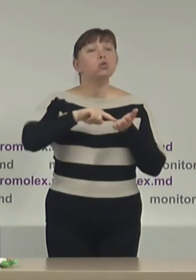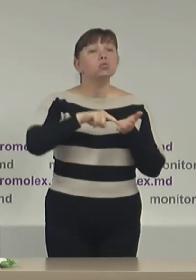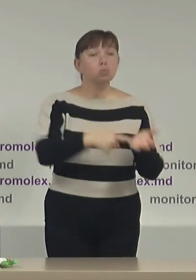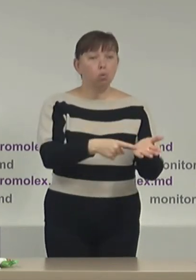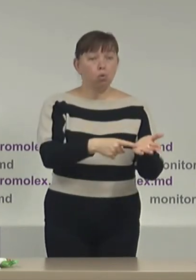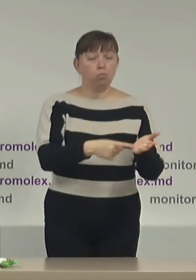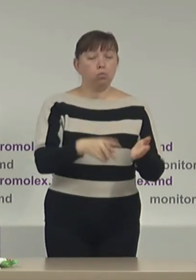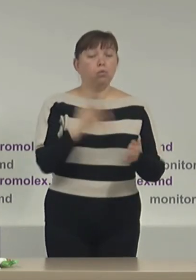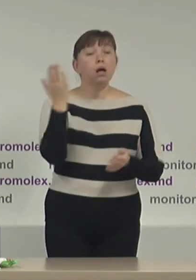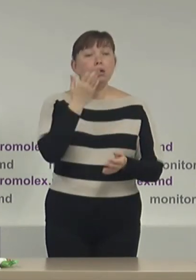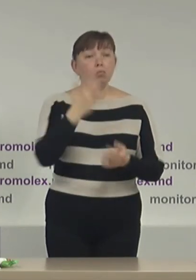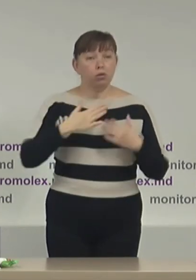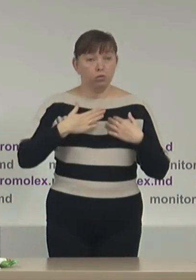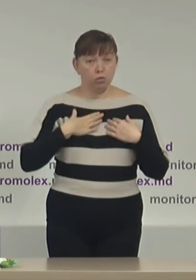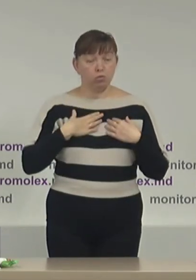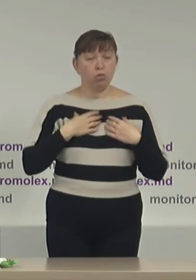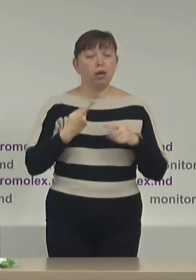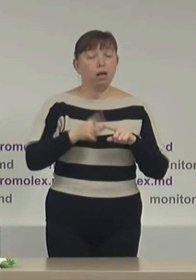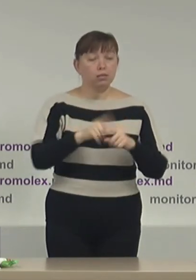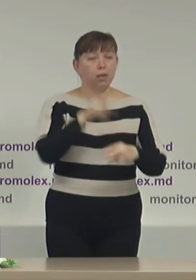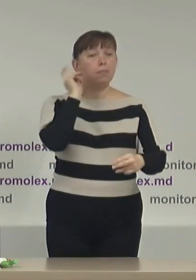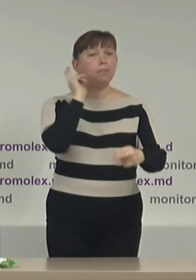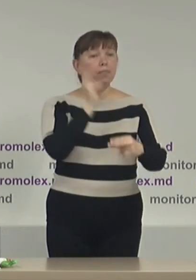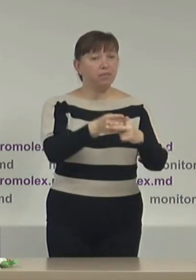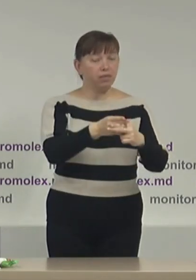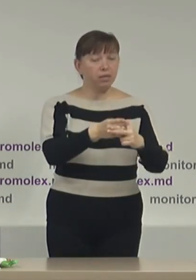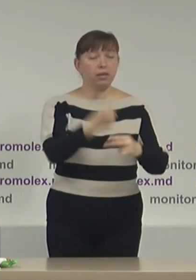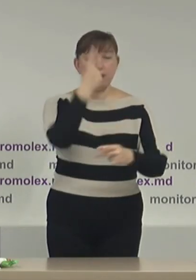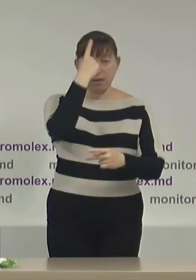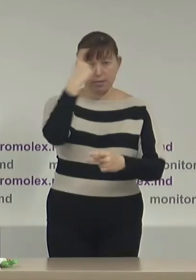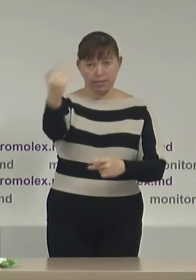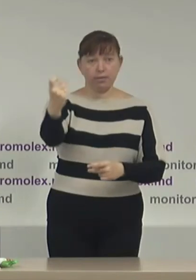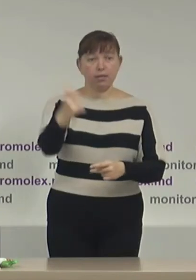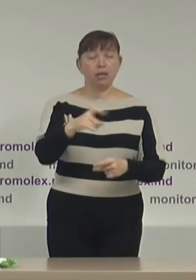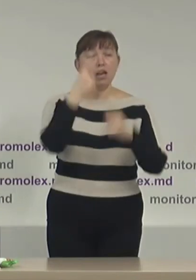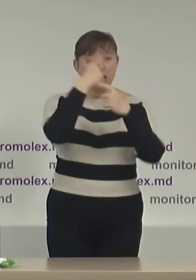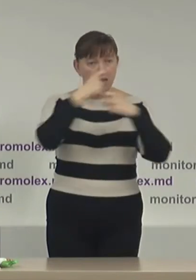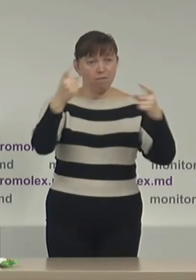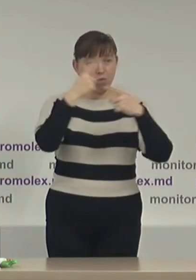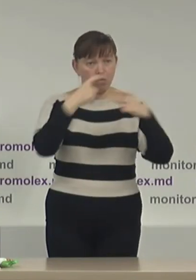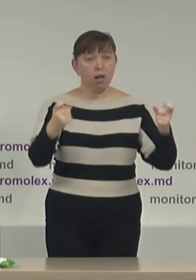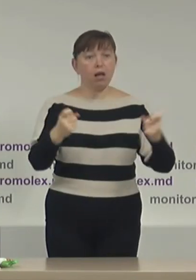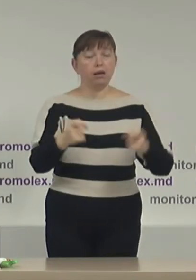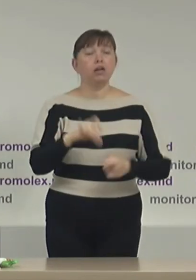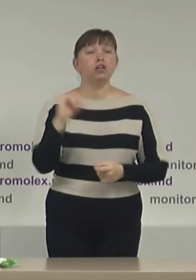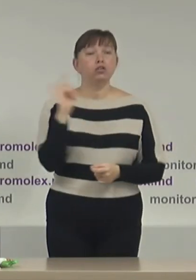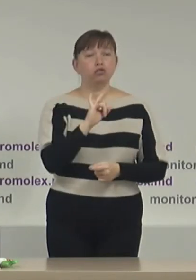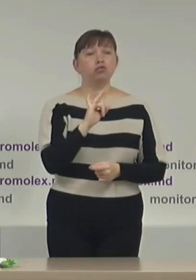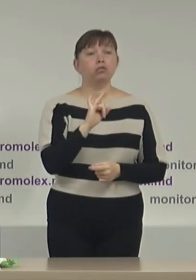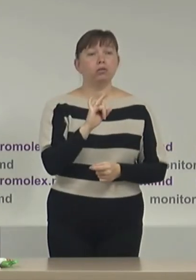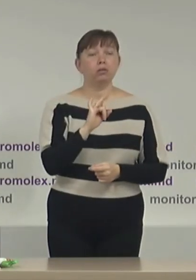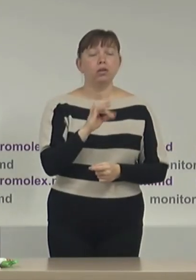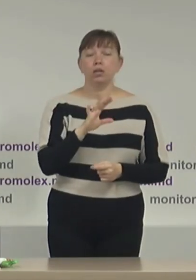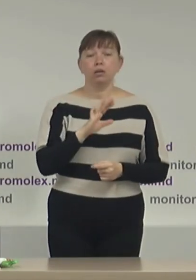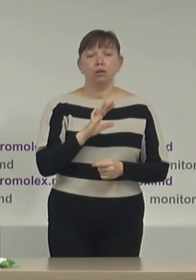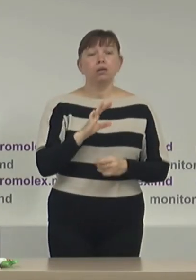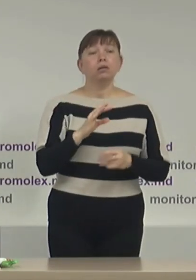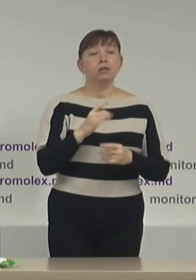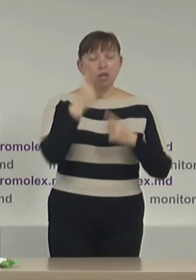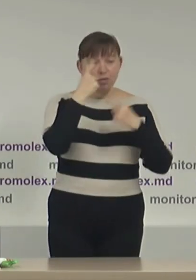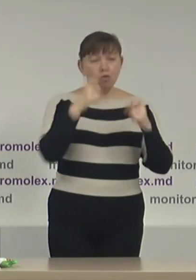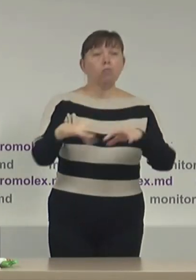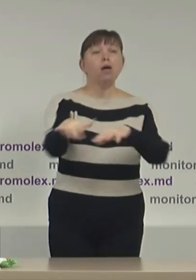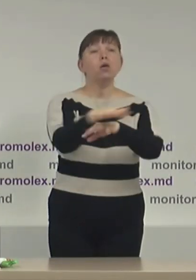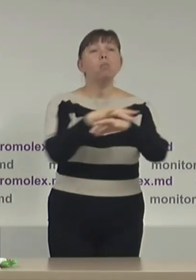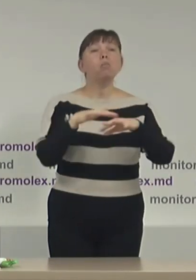as I've said, the purpose of our reports is to prevent, to notify, to inform, and last but